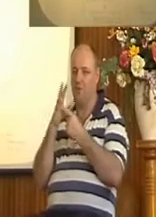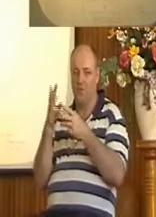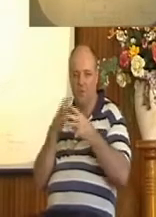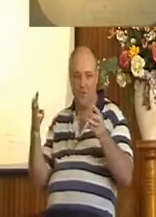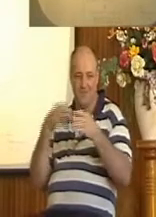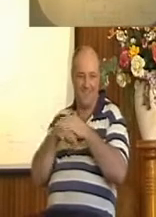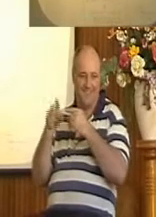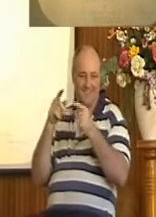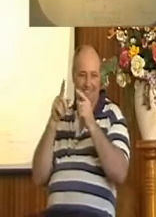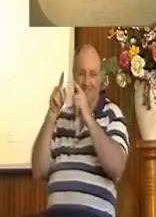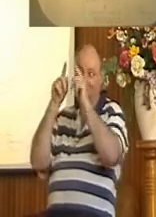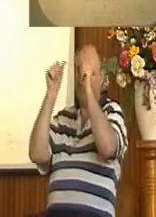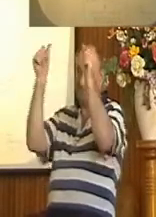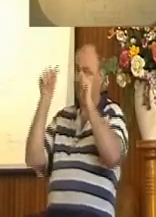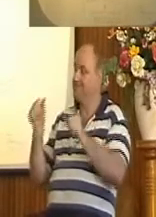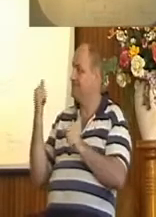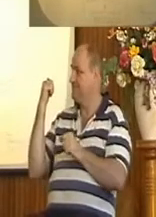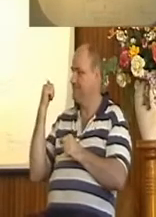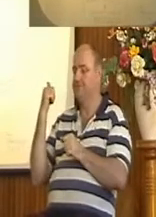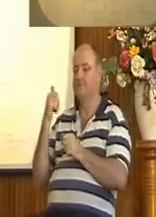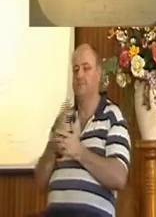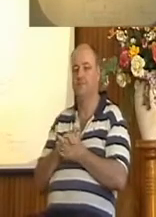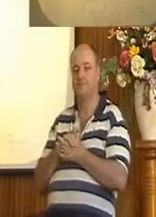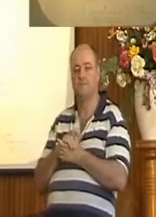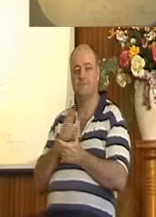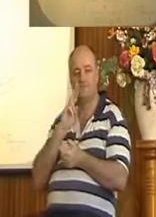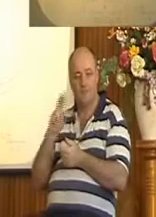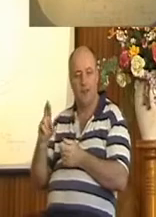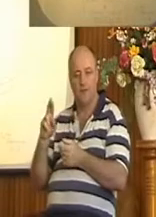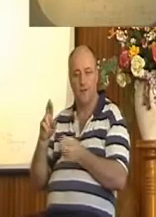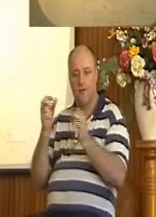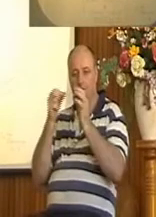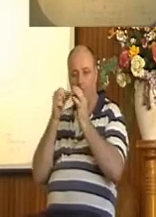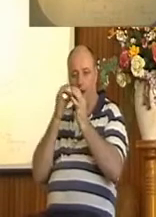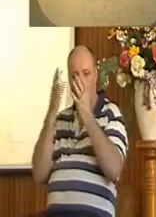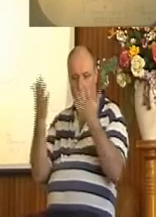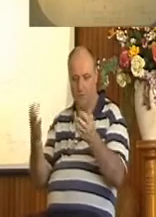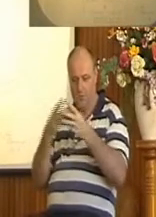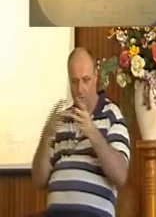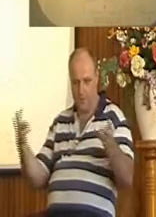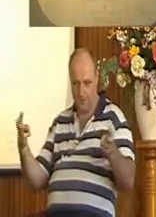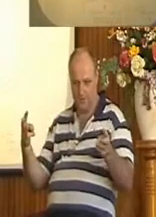chart, which we won't go through in detail today, are Bible words.